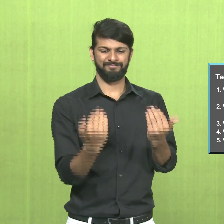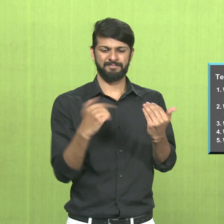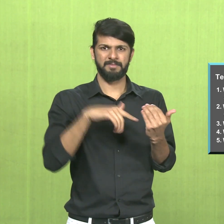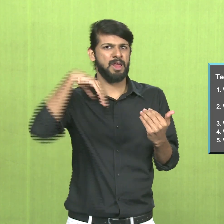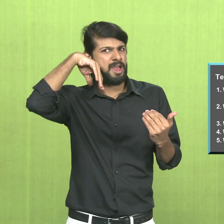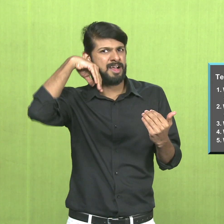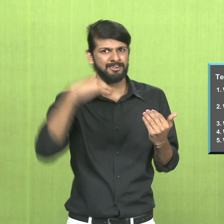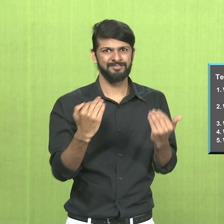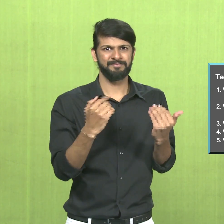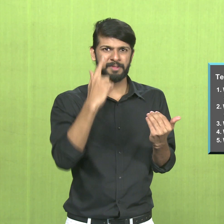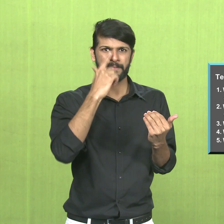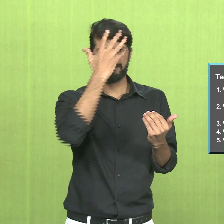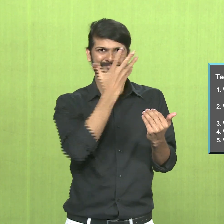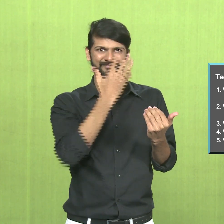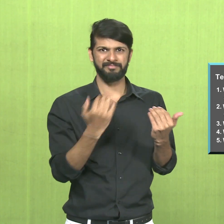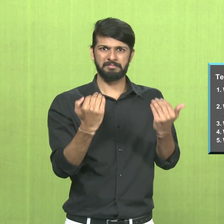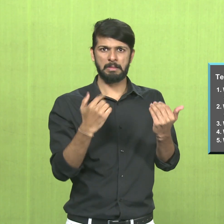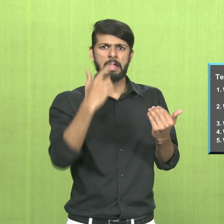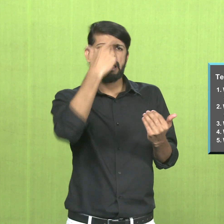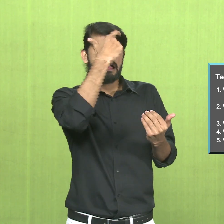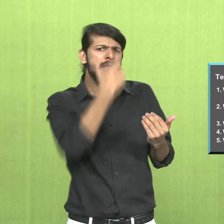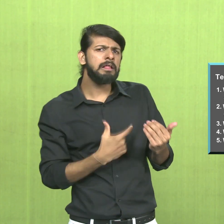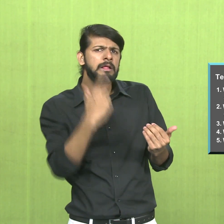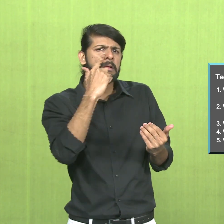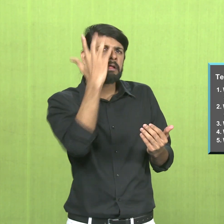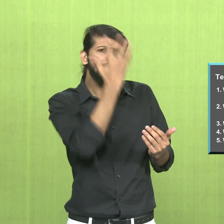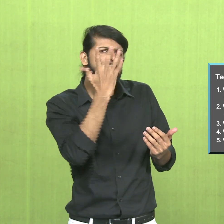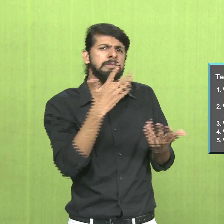What does the girl's posture suggest?